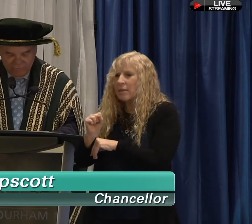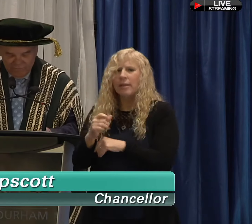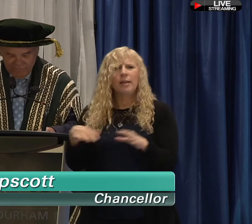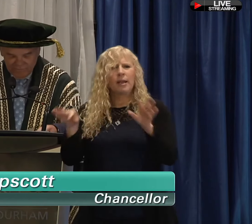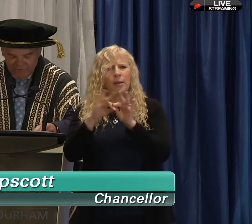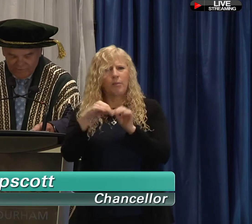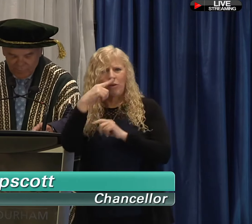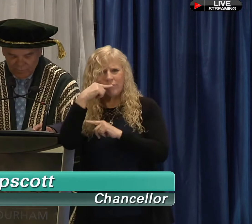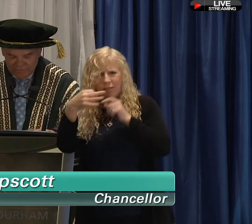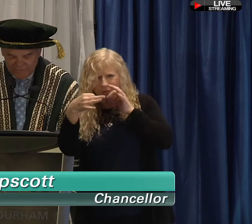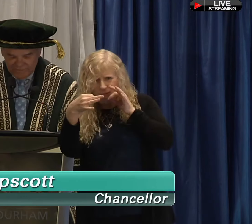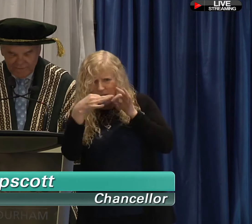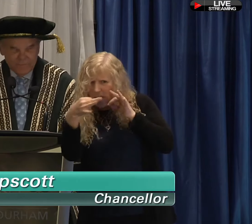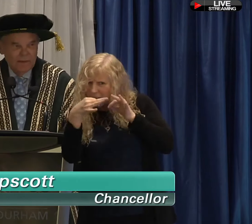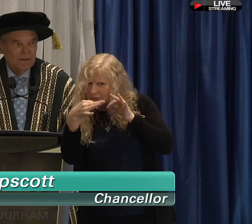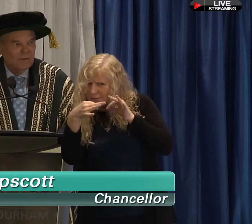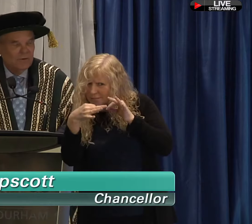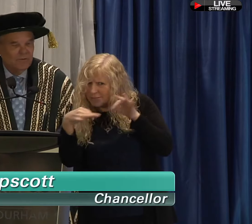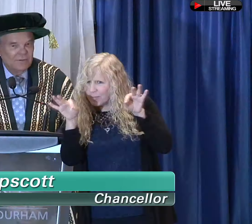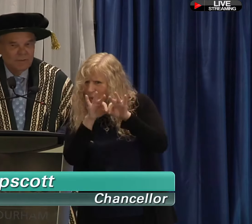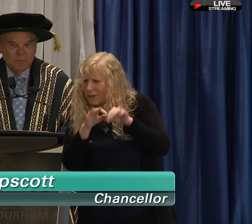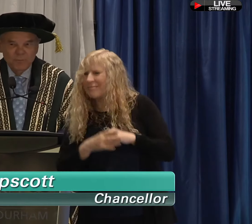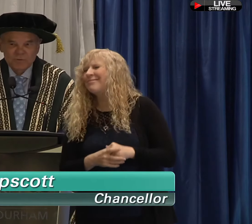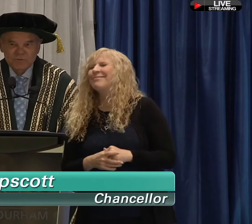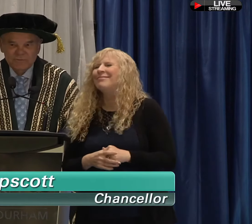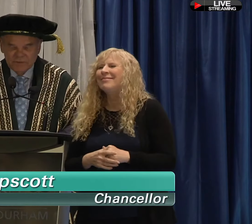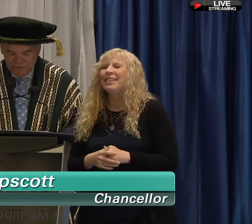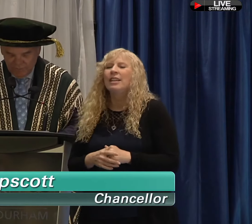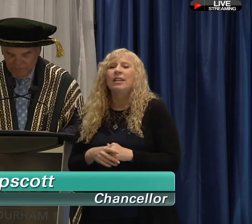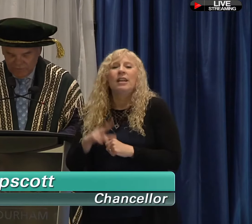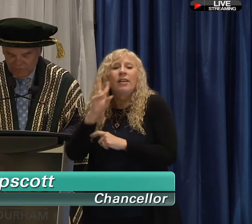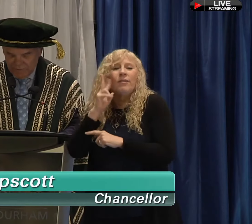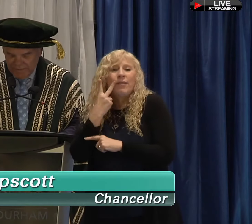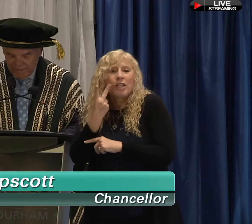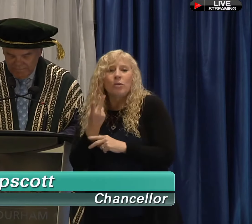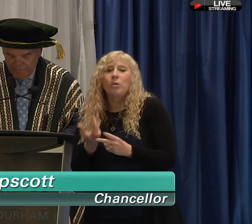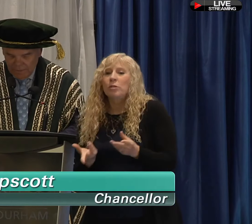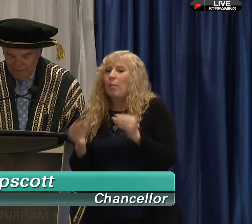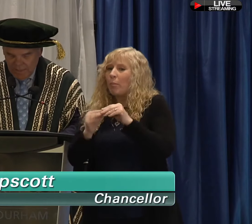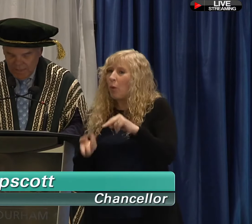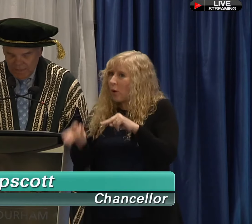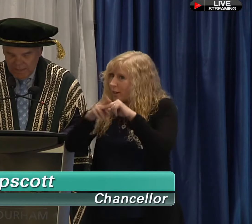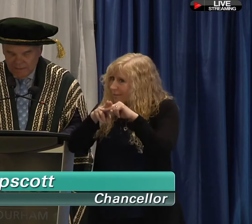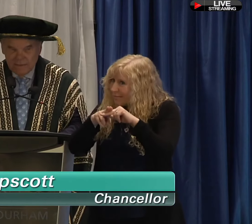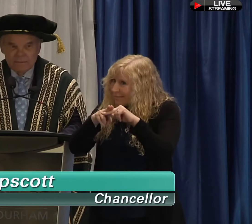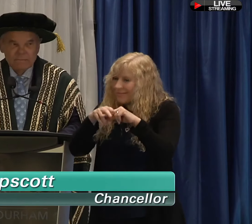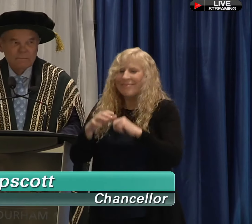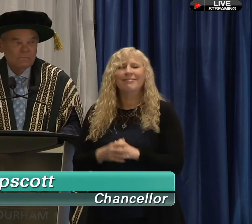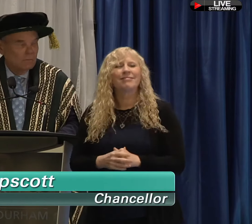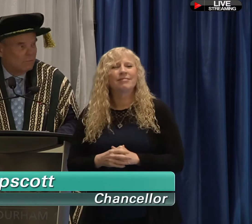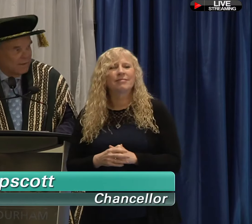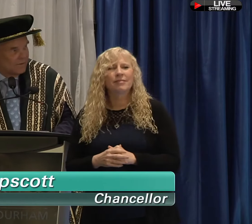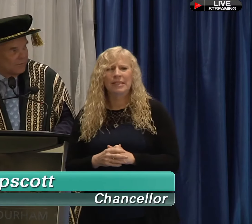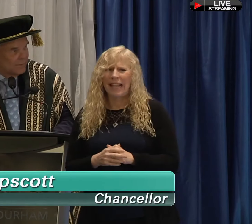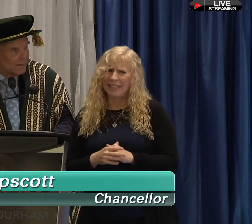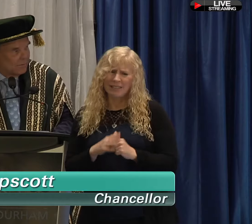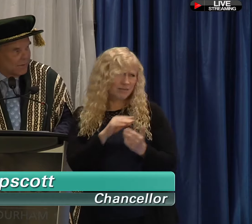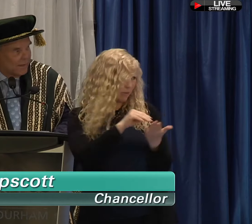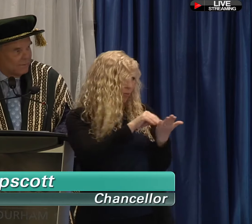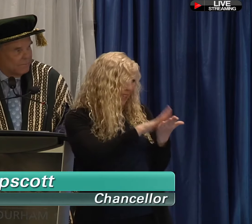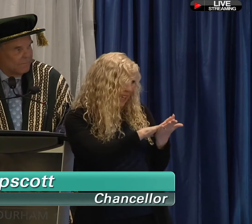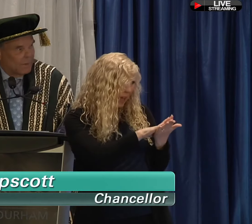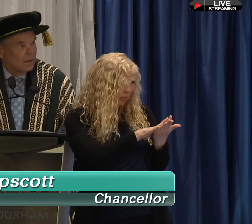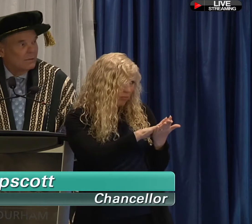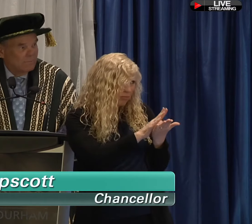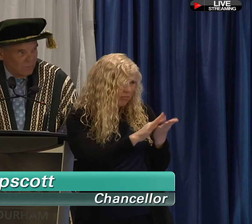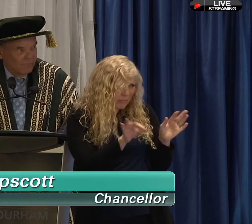can't overemphasize the importance of that. Increase the proportion of vegetables in your diet. And write this one down,